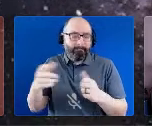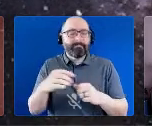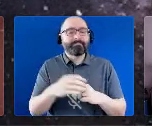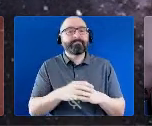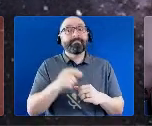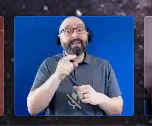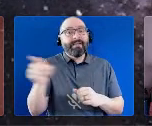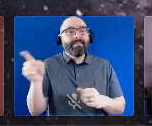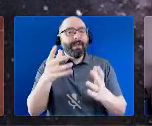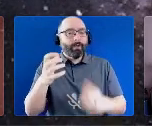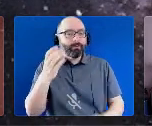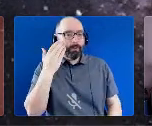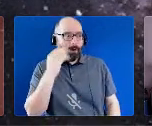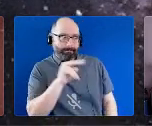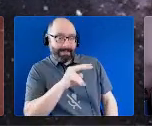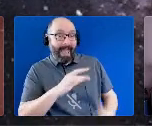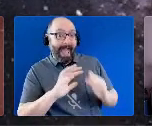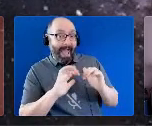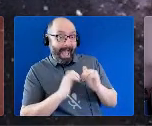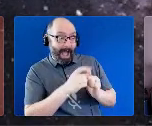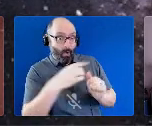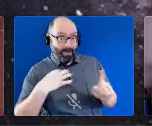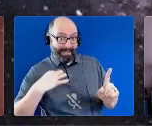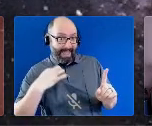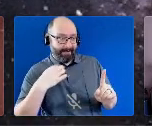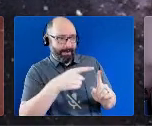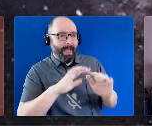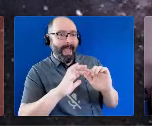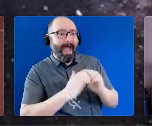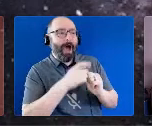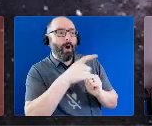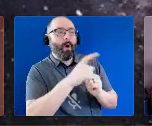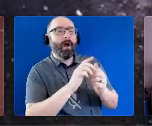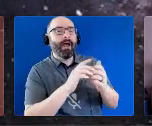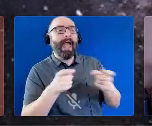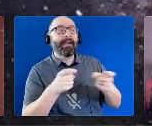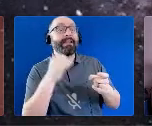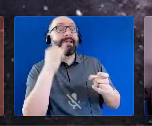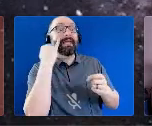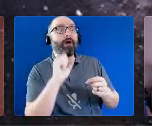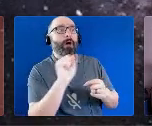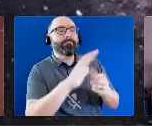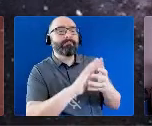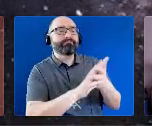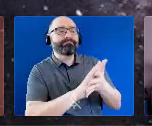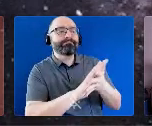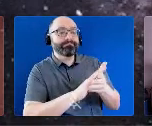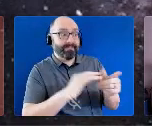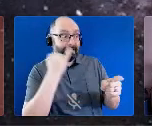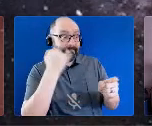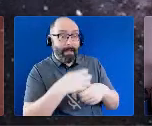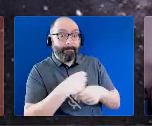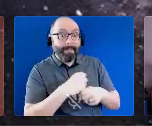want to know how candidates handle ambiguity, how candidates clarify problems, if candidates are making assumptions or not. So